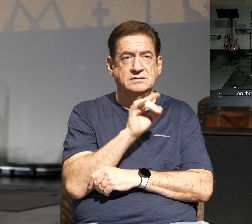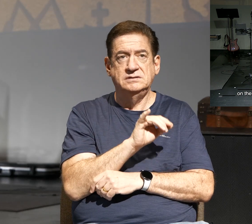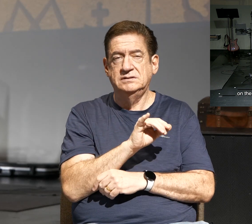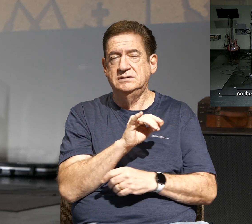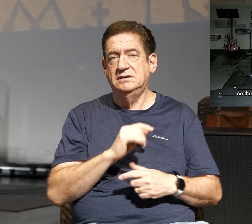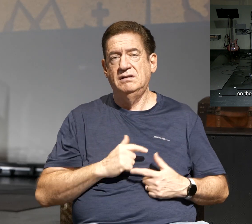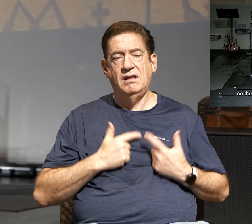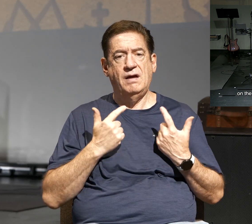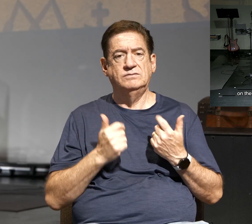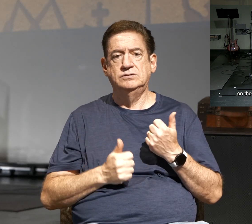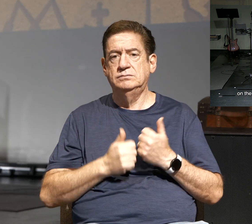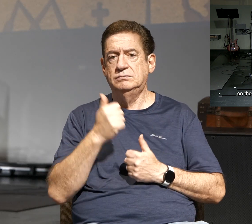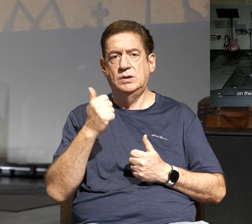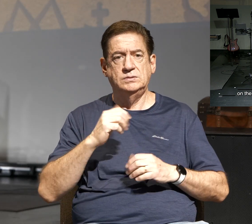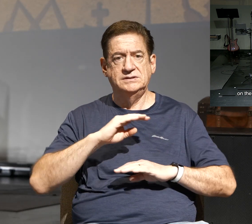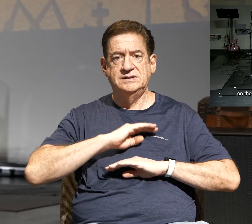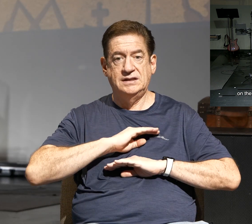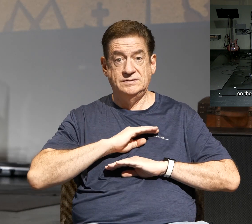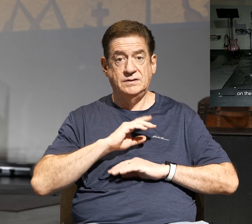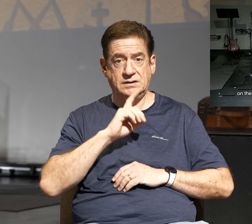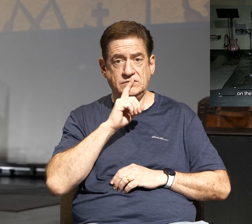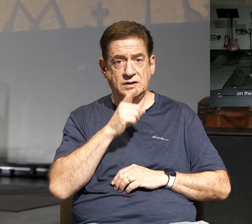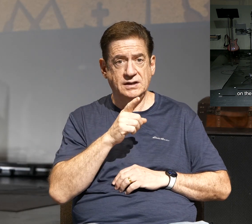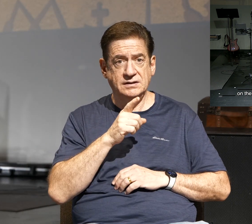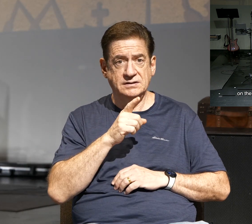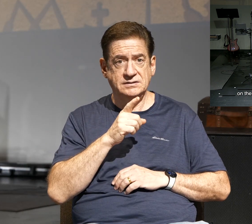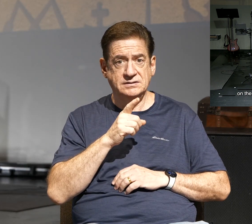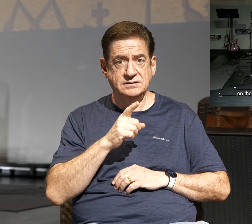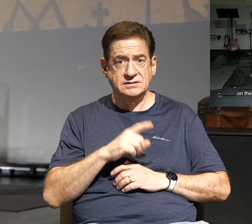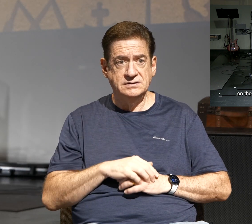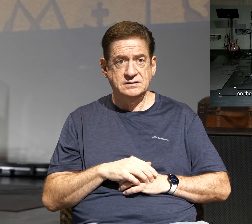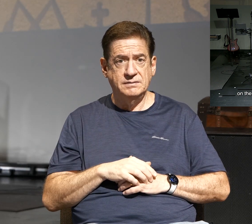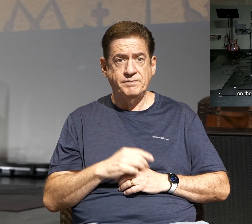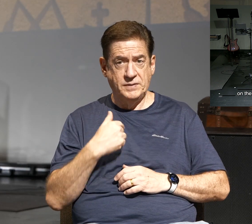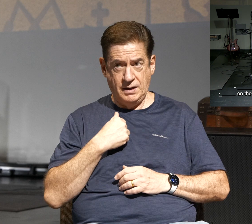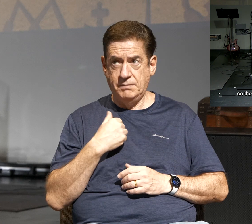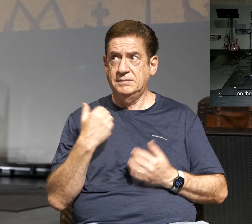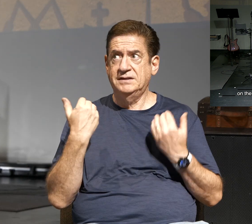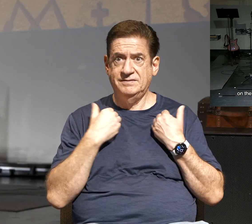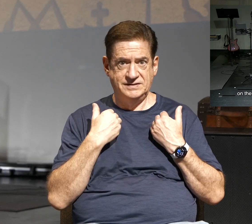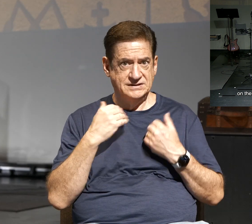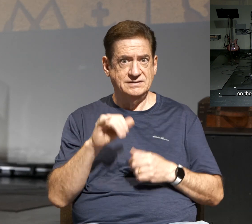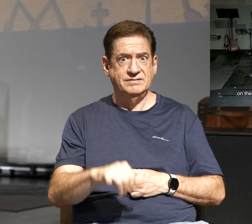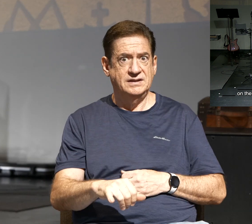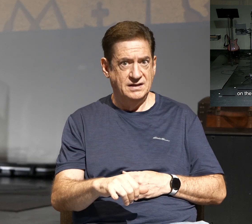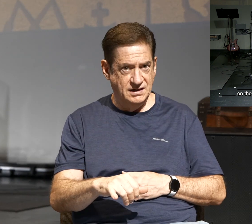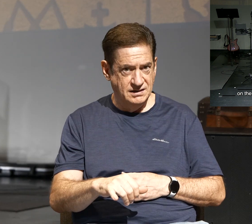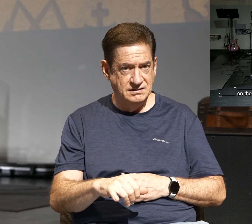life's most satisfying reality. I'm convinced of that.